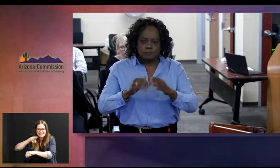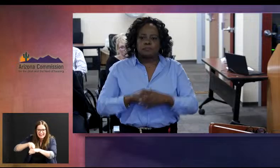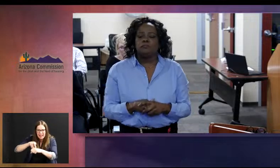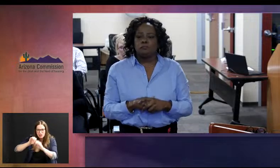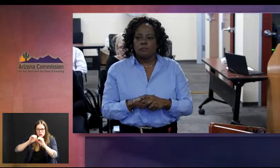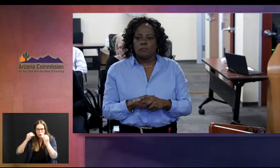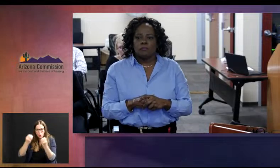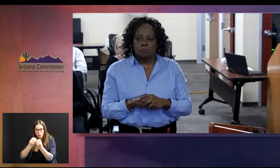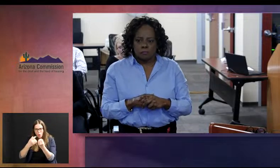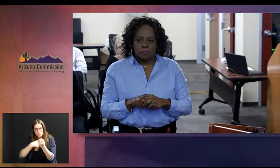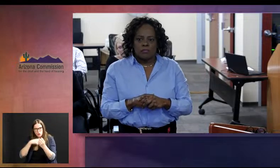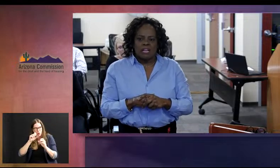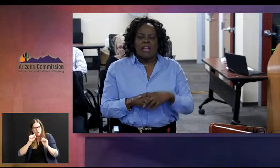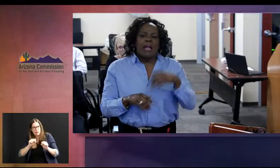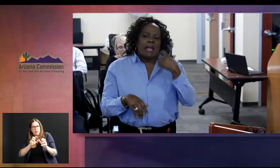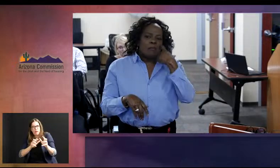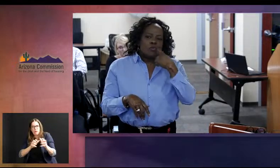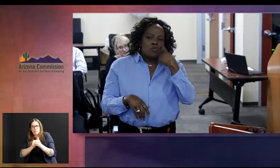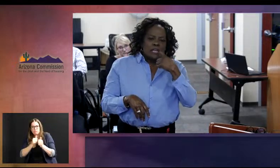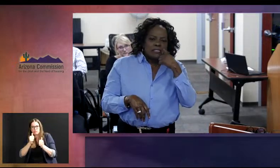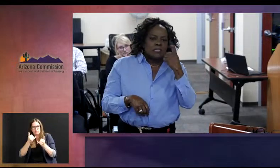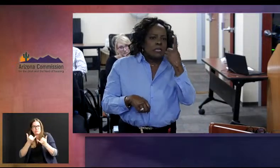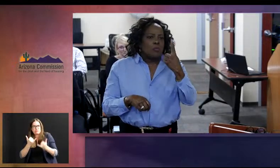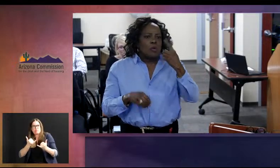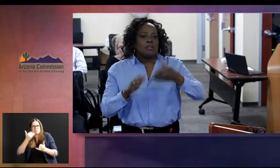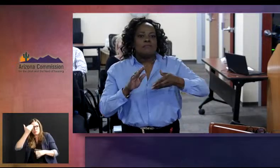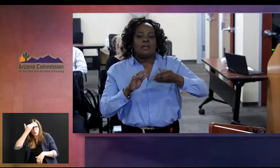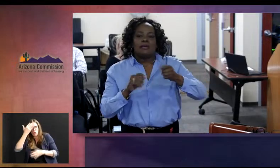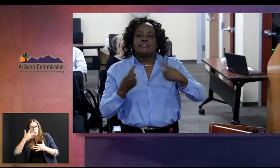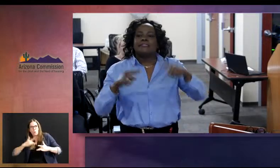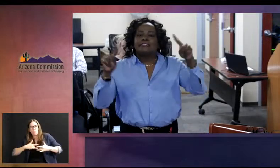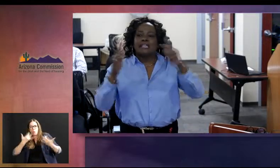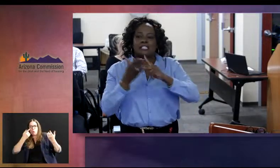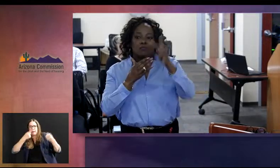a variety of our communities.